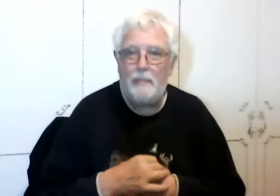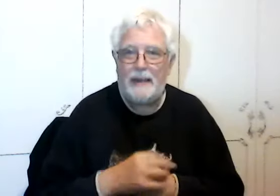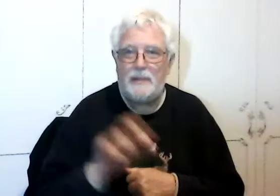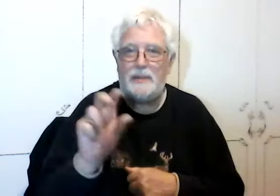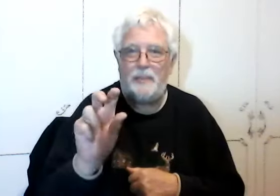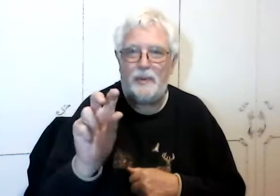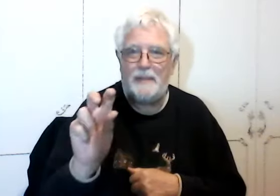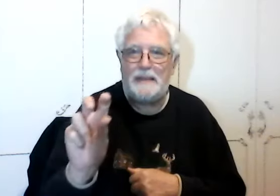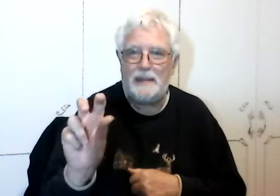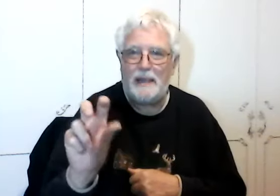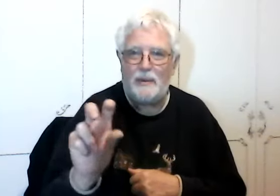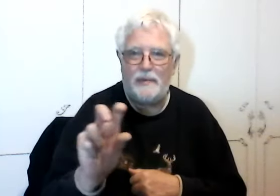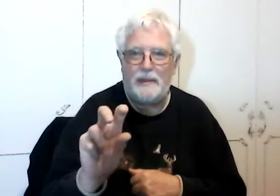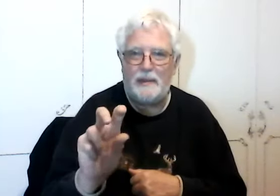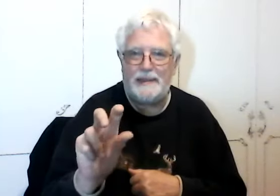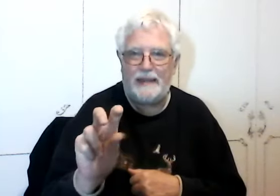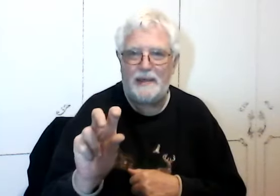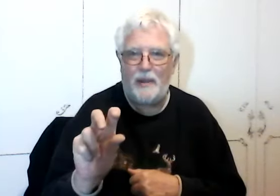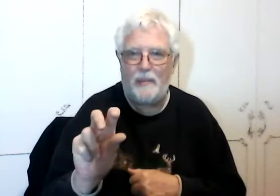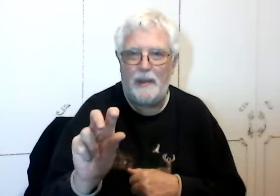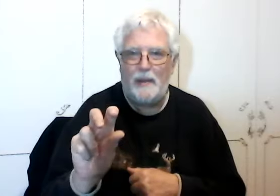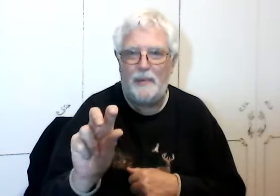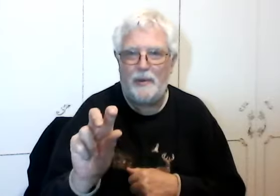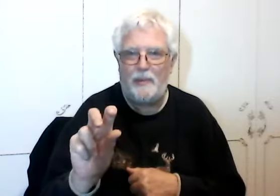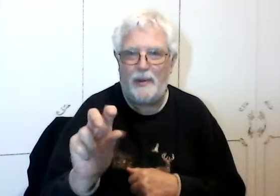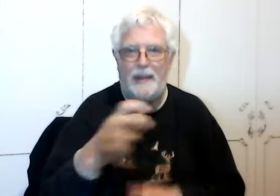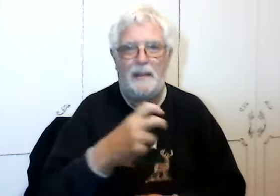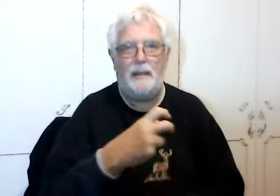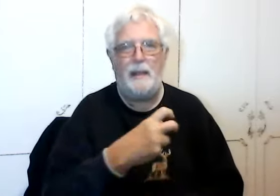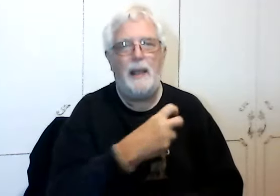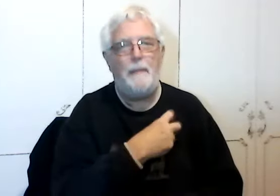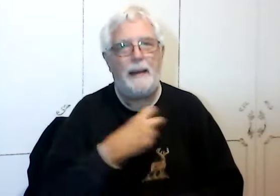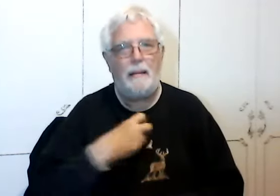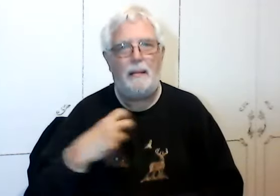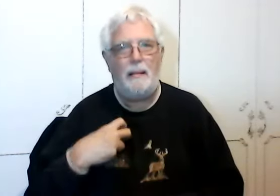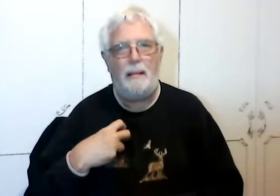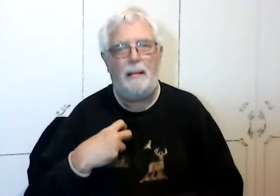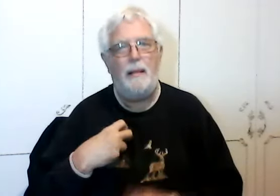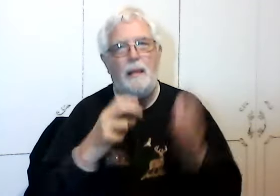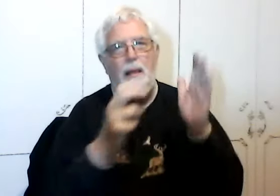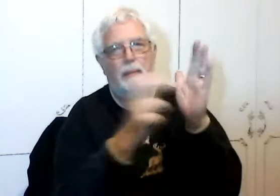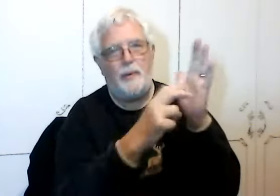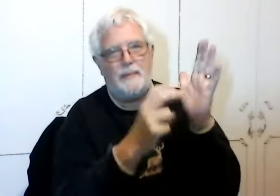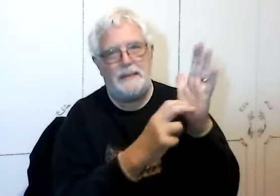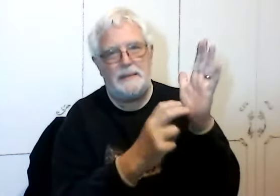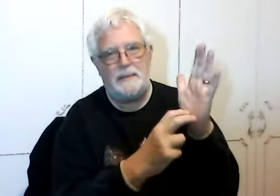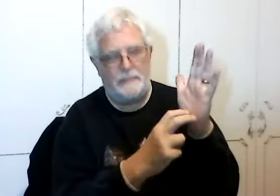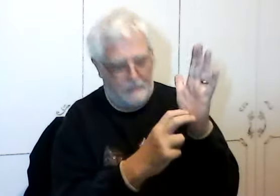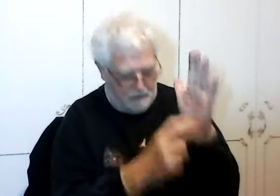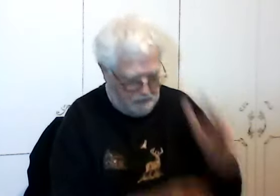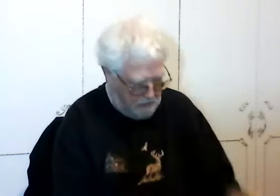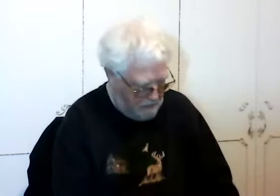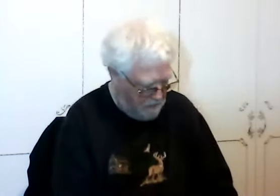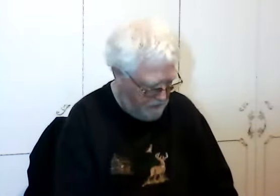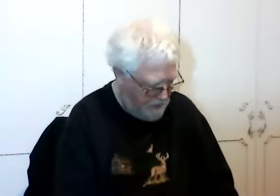Medical appointments, so get hold of a stethoscope, put it on your body. Medical appointments.